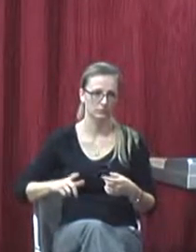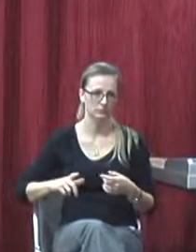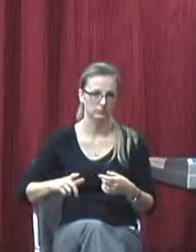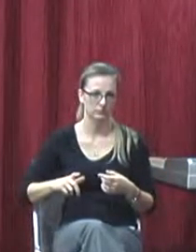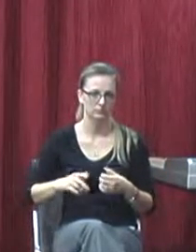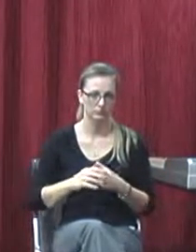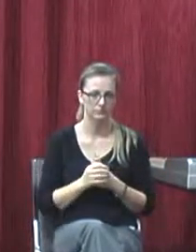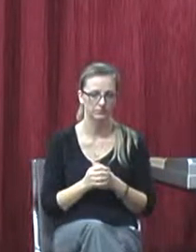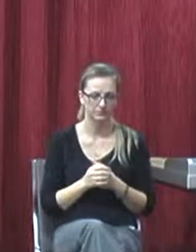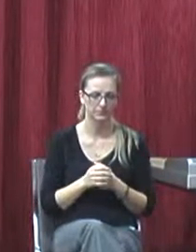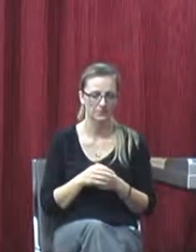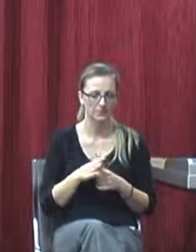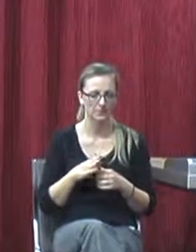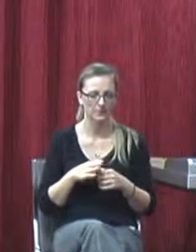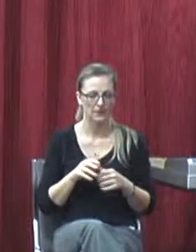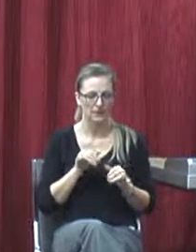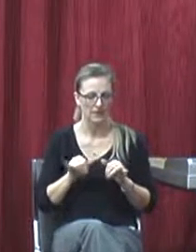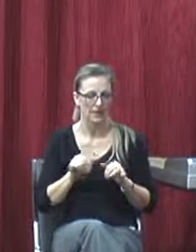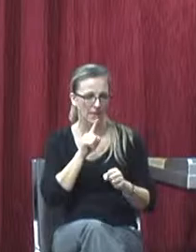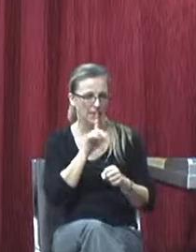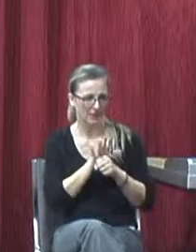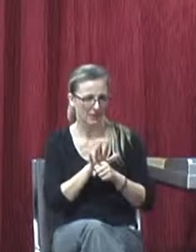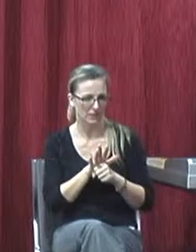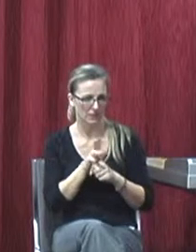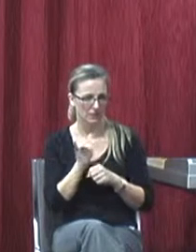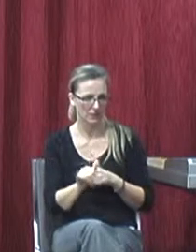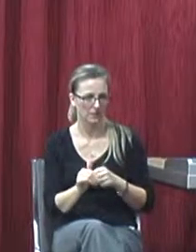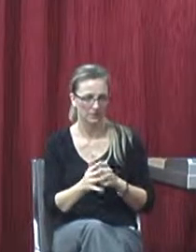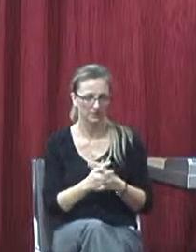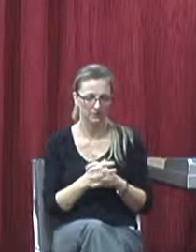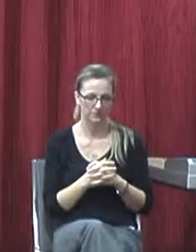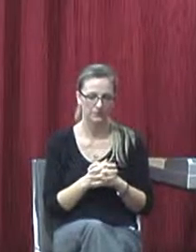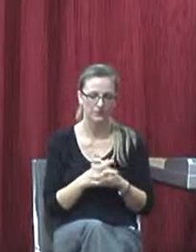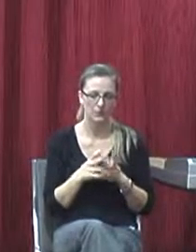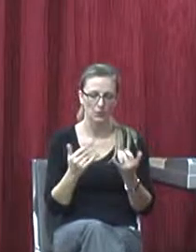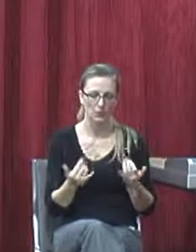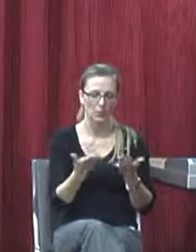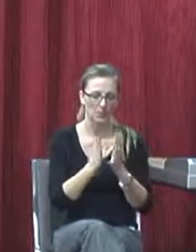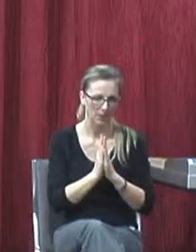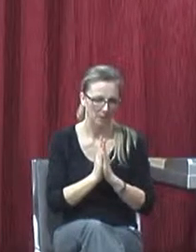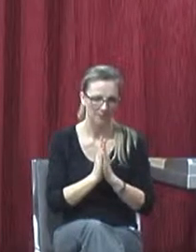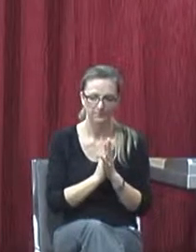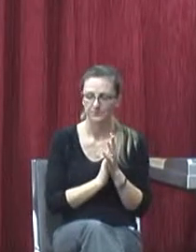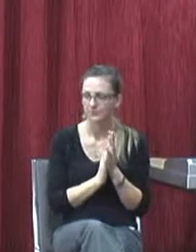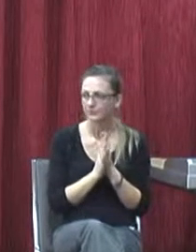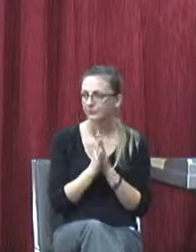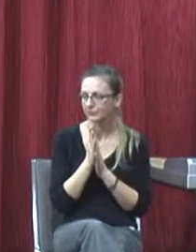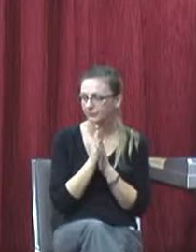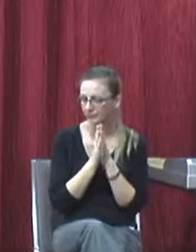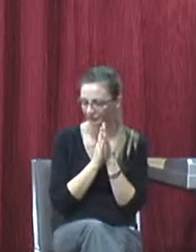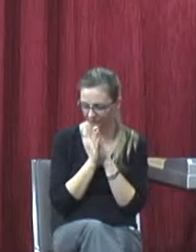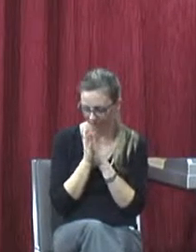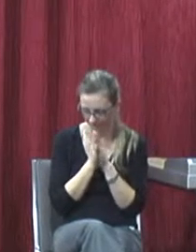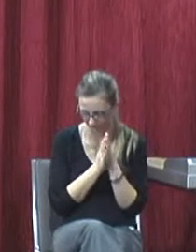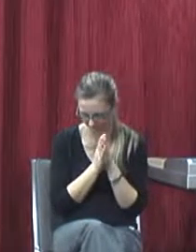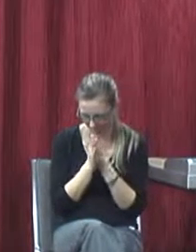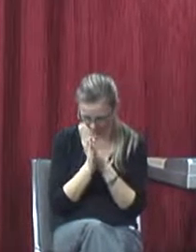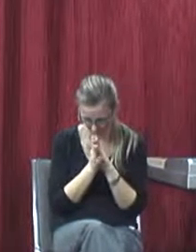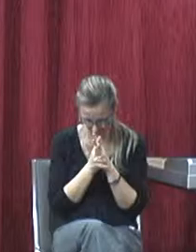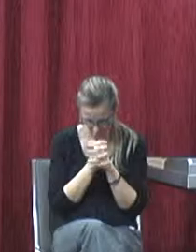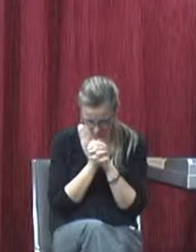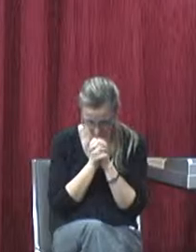committed service to be able to do something. So let's pray that we would be able to be this kind of servant. If you're willing to